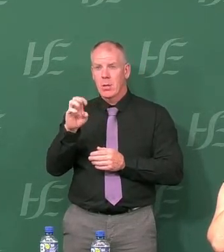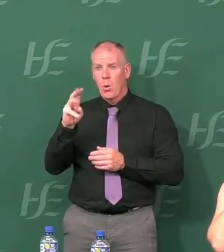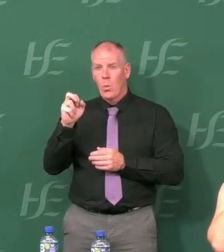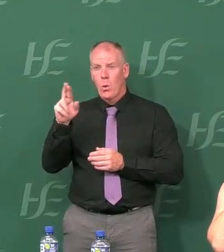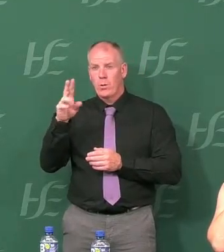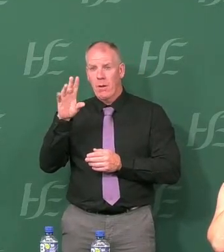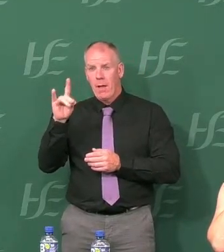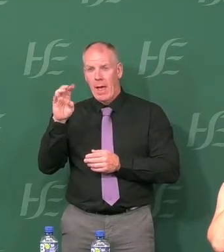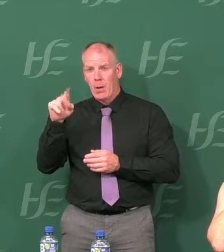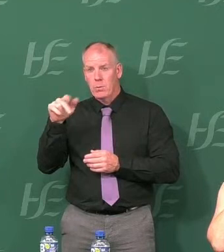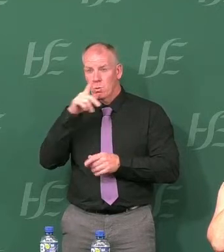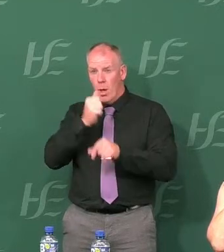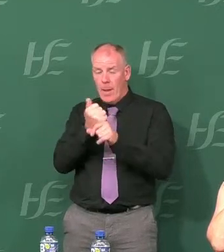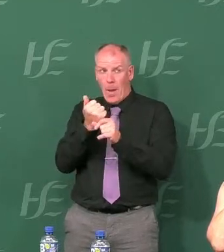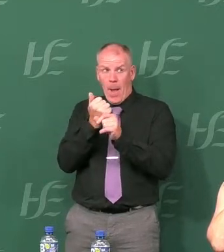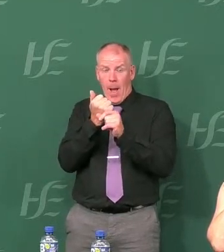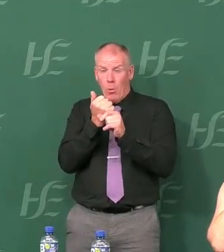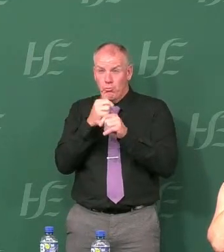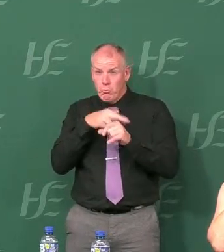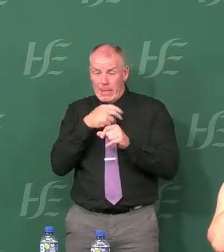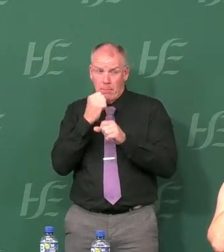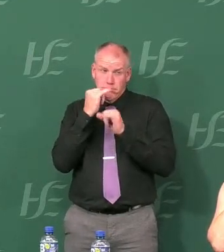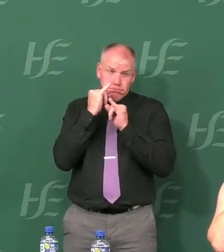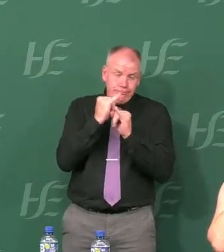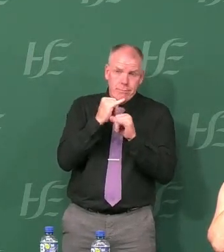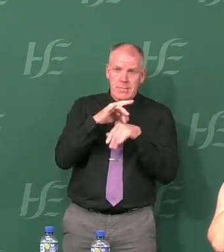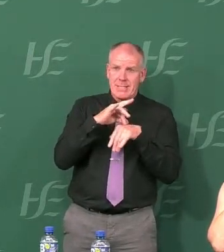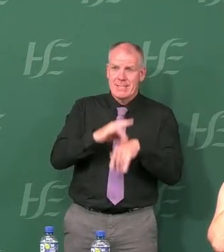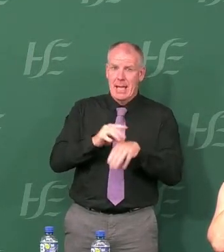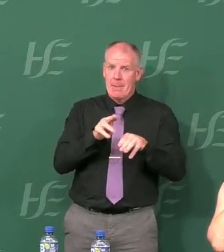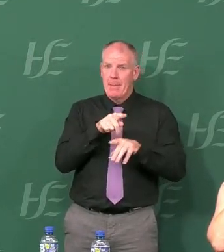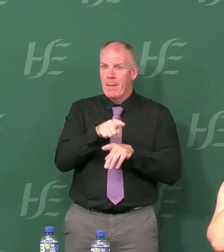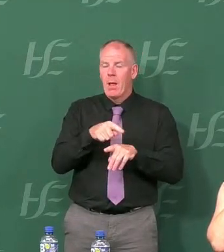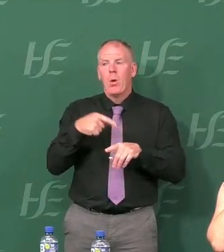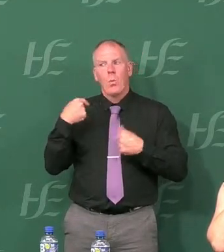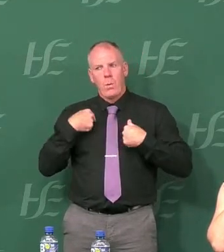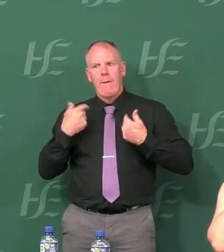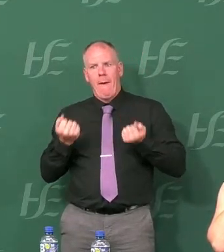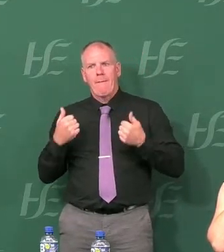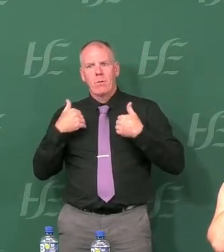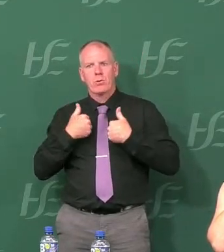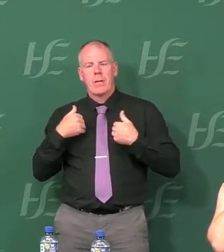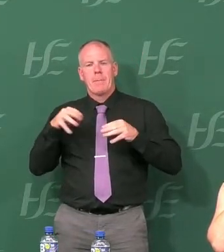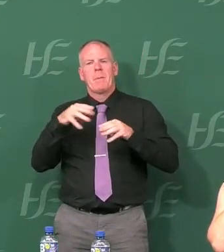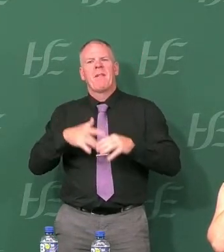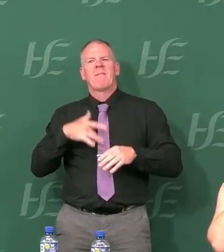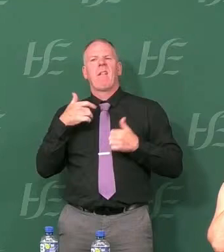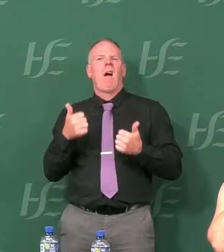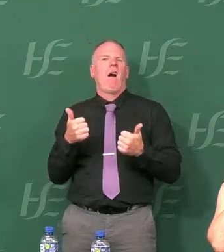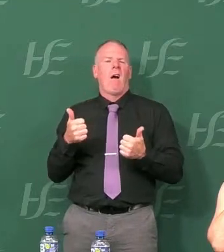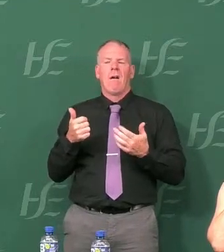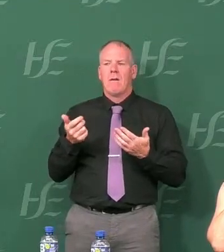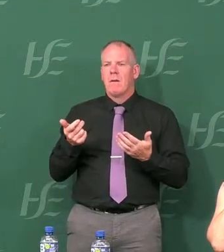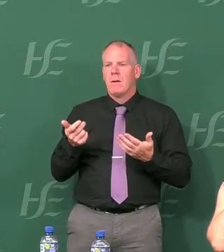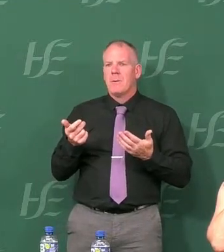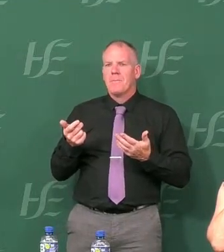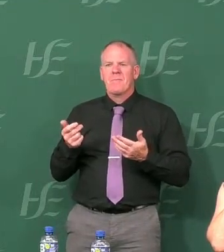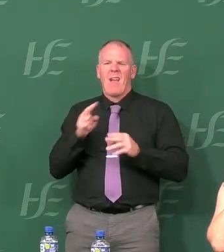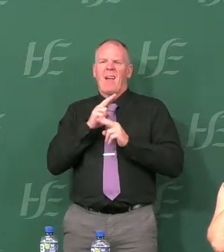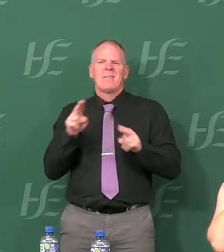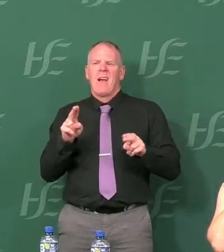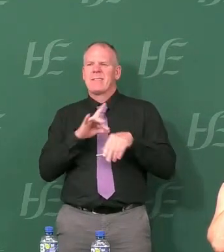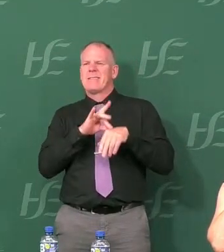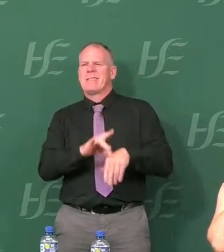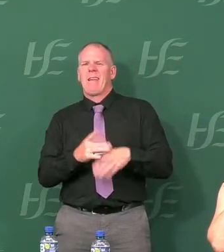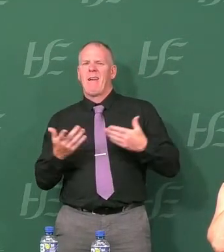Hospital, talking about how sick people were. So we would be concerned that the public may get an impression that people aren't